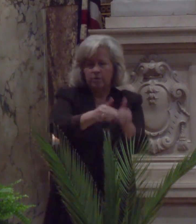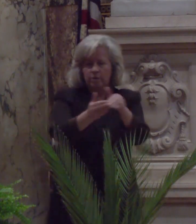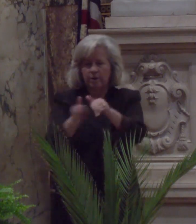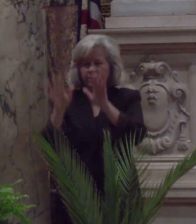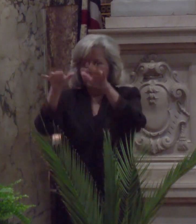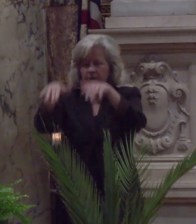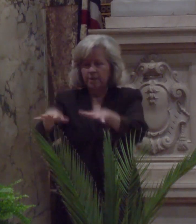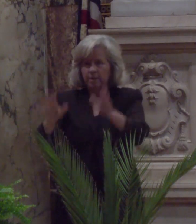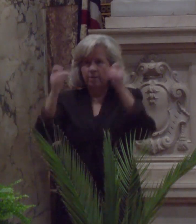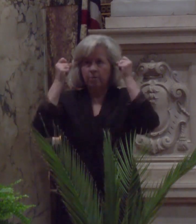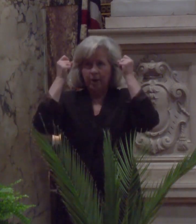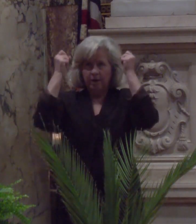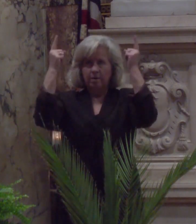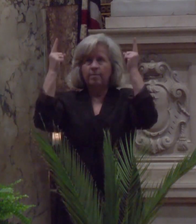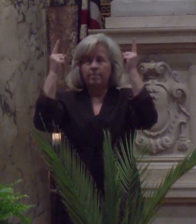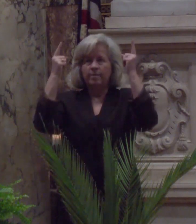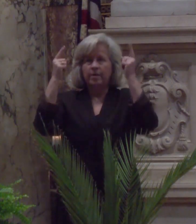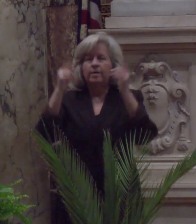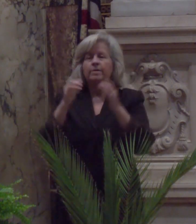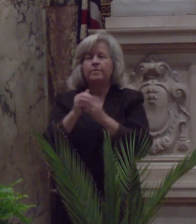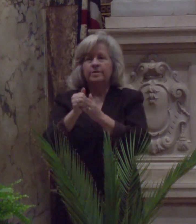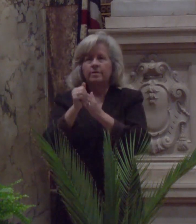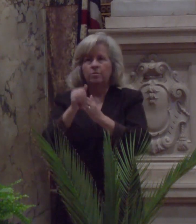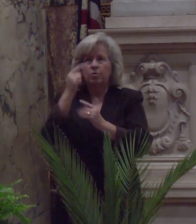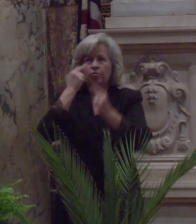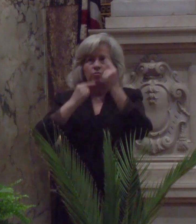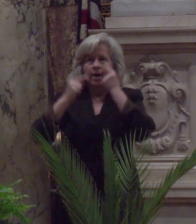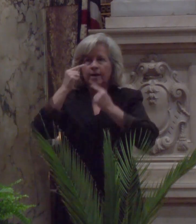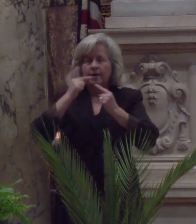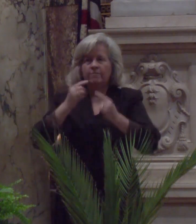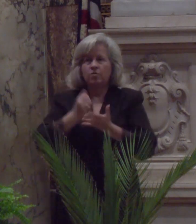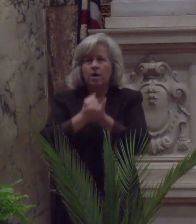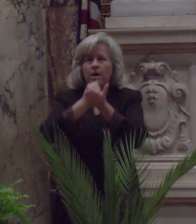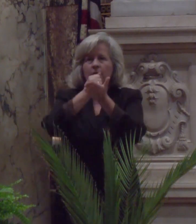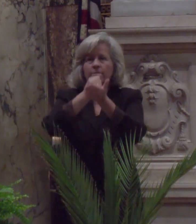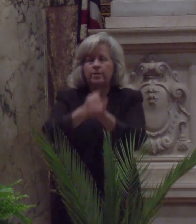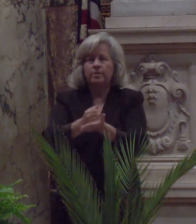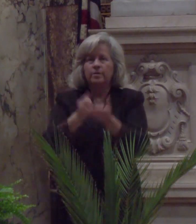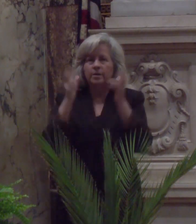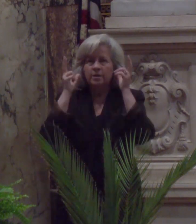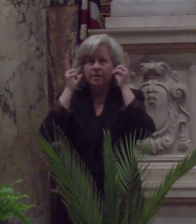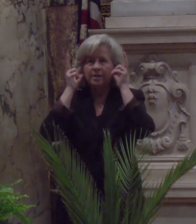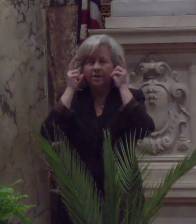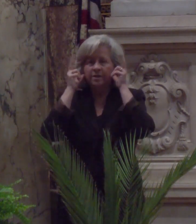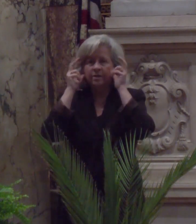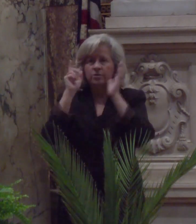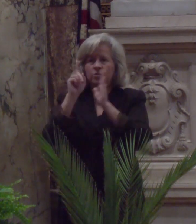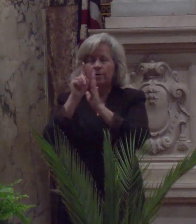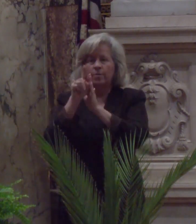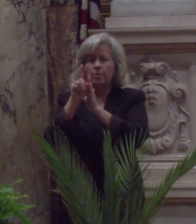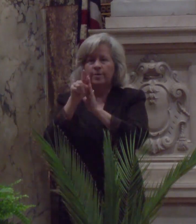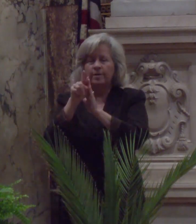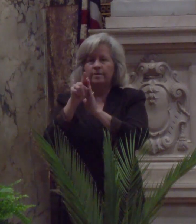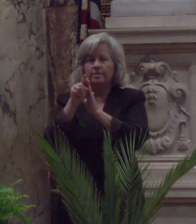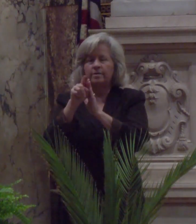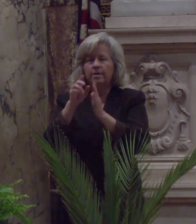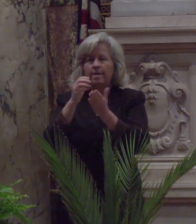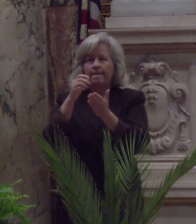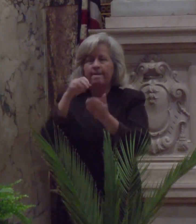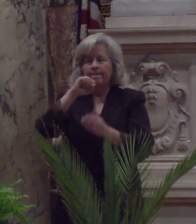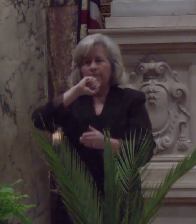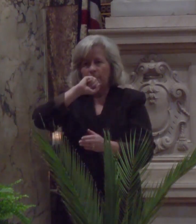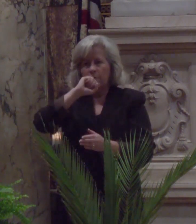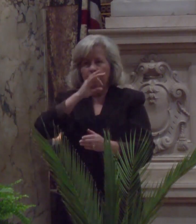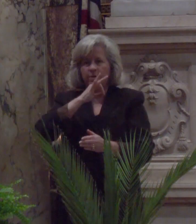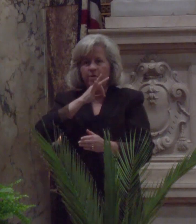was awakened by their cries for help. Listen for a moment to some of the words that Pope Francis reminds us